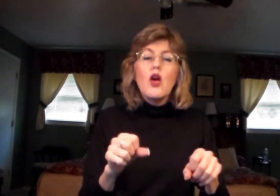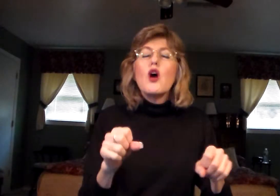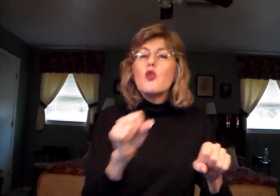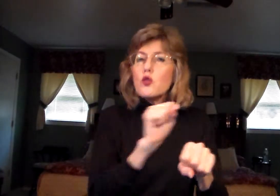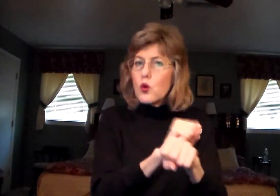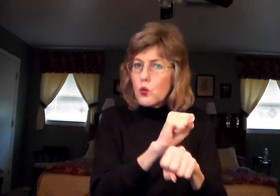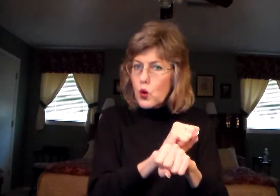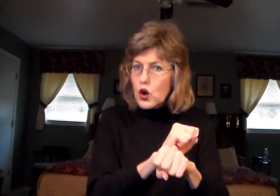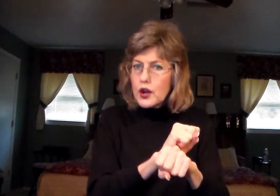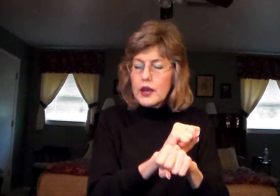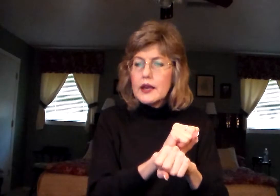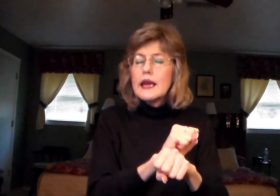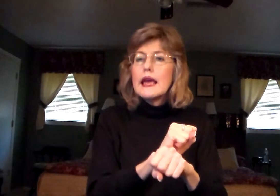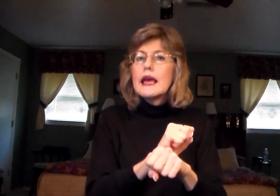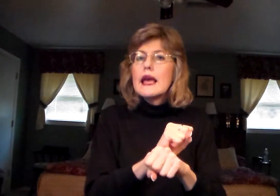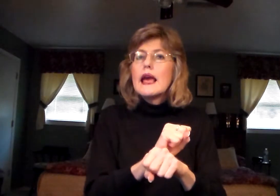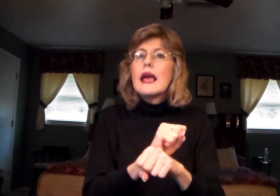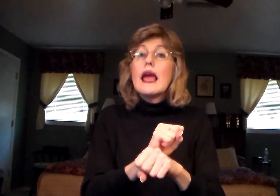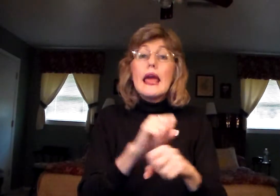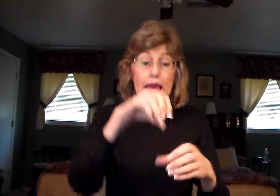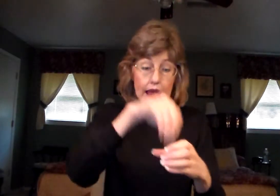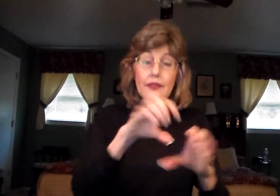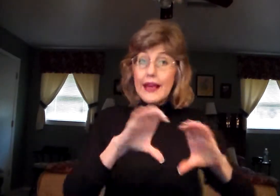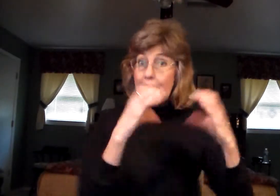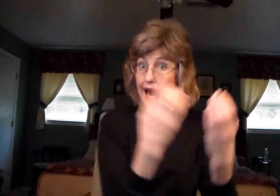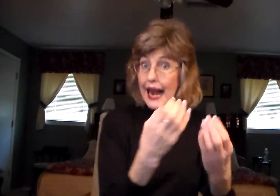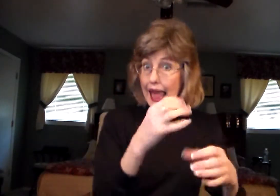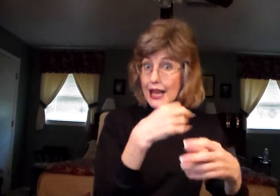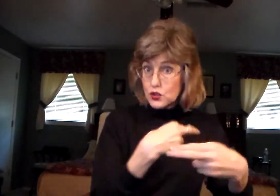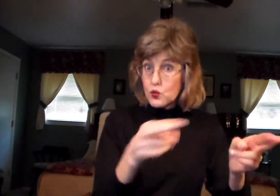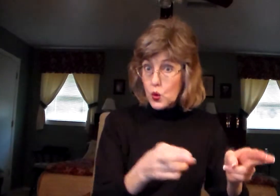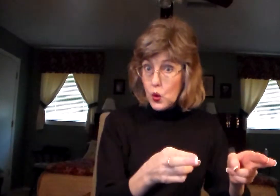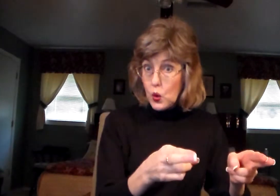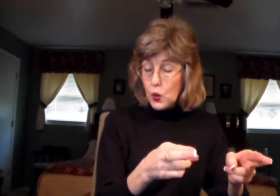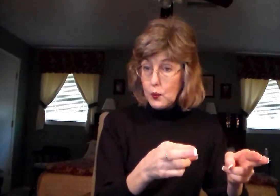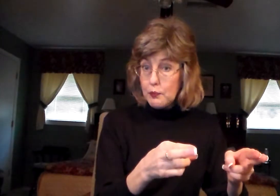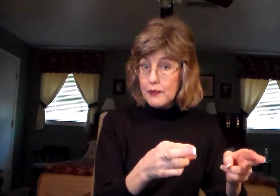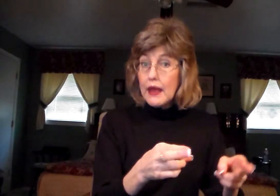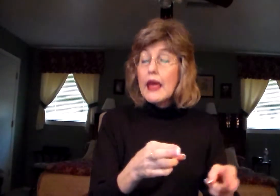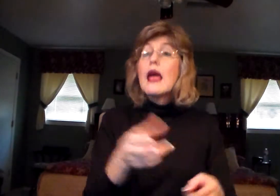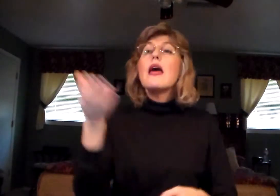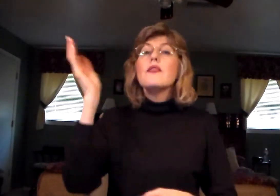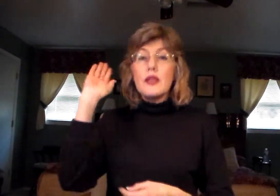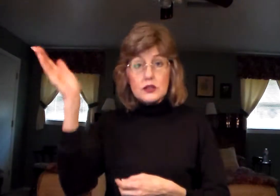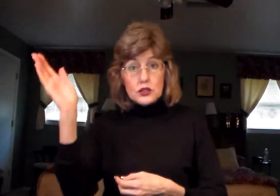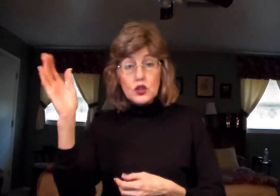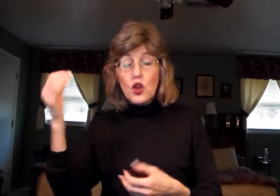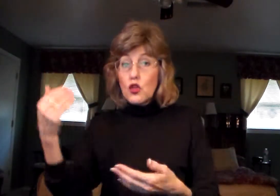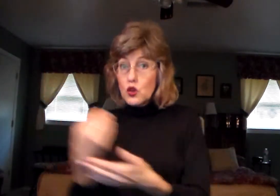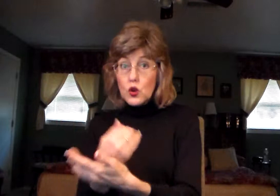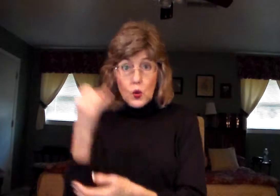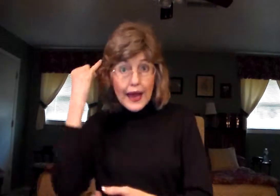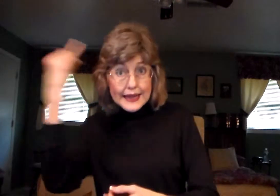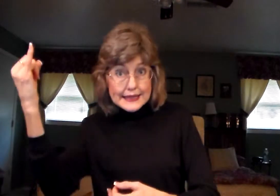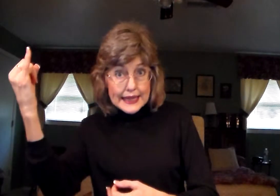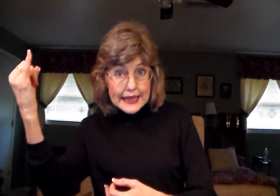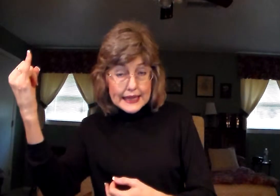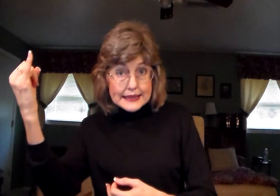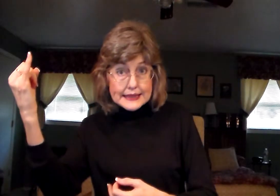classroom is going to be just for the lecture type material, the presentation of new ideas. And those are going to be short